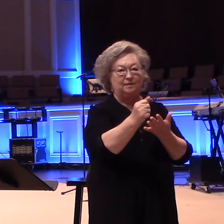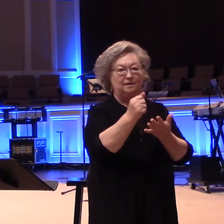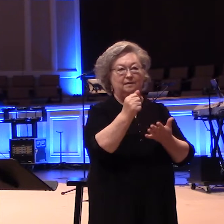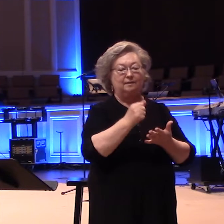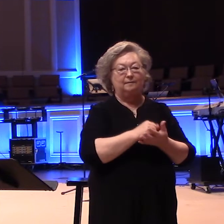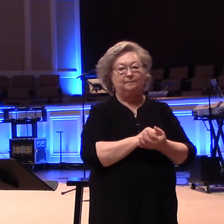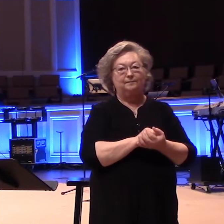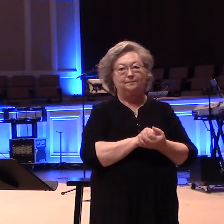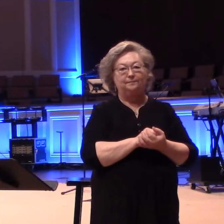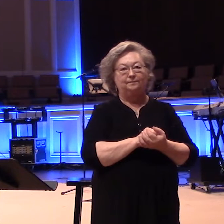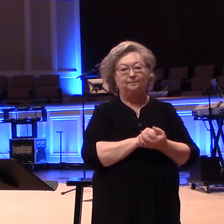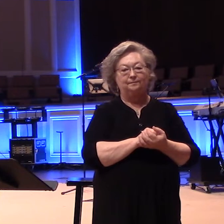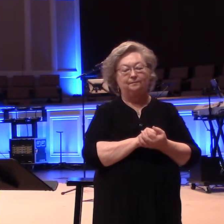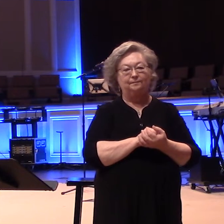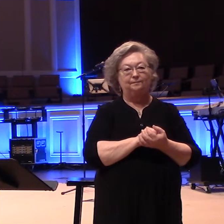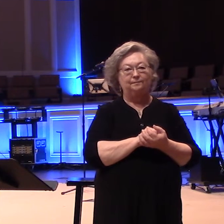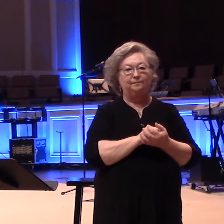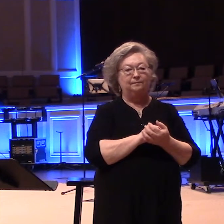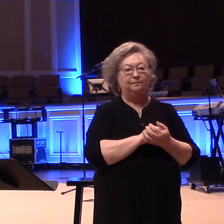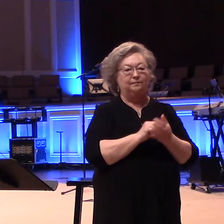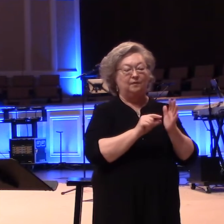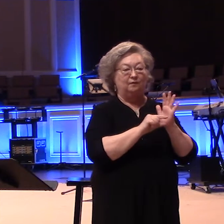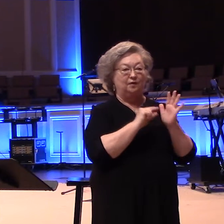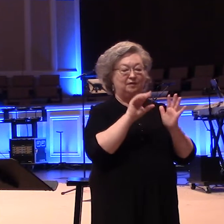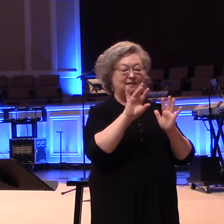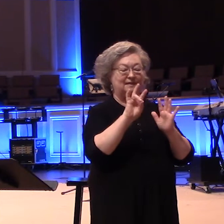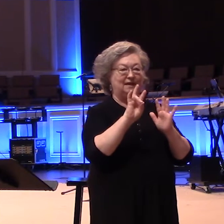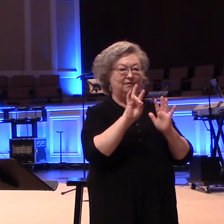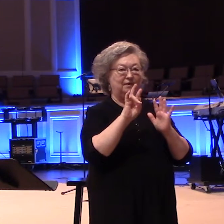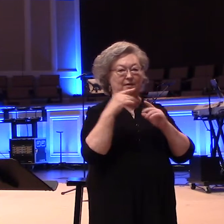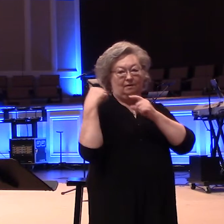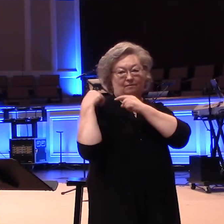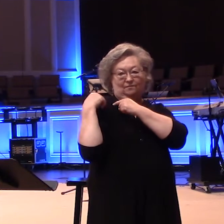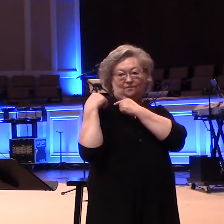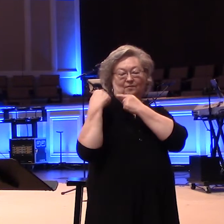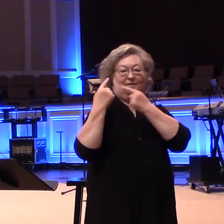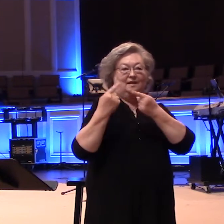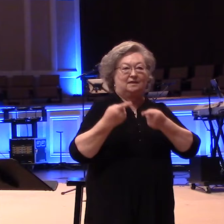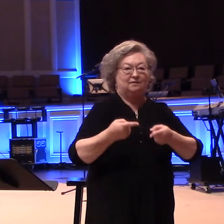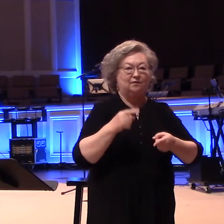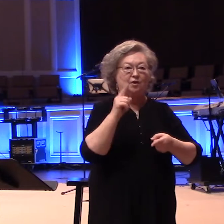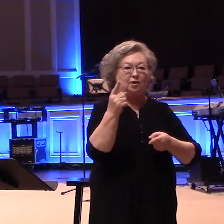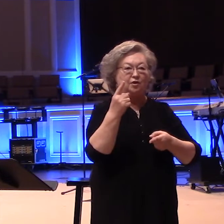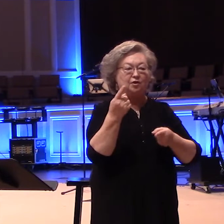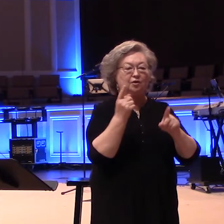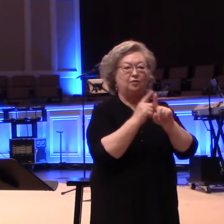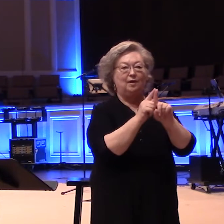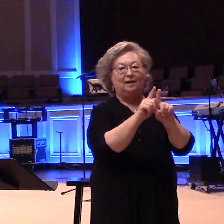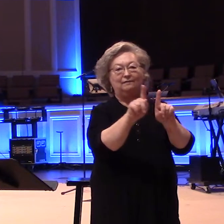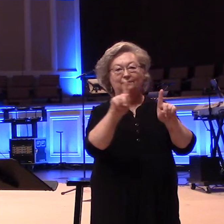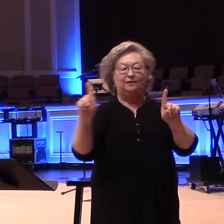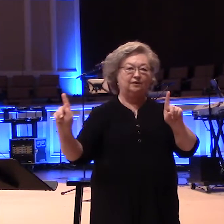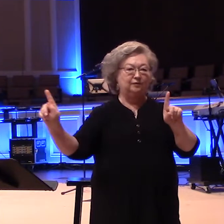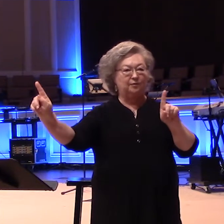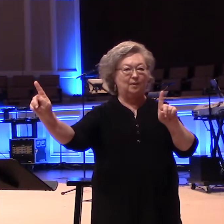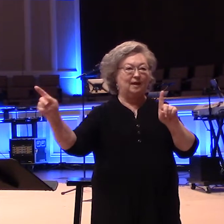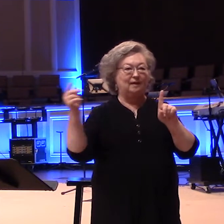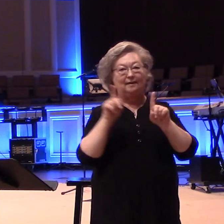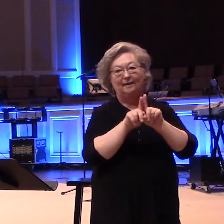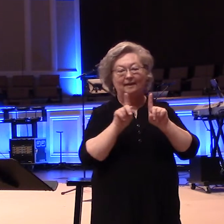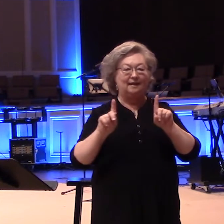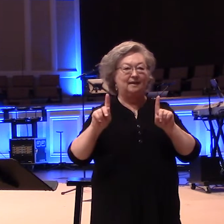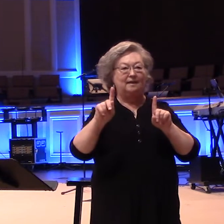why you haven't been consumed. Verse 7, from the days of your fathers, you've turned aside. You've gone away from me.